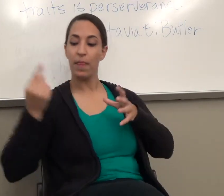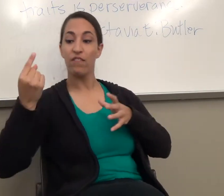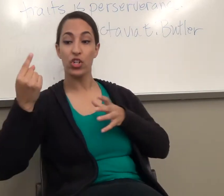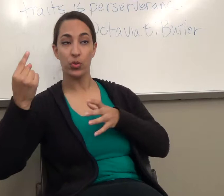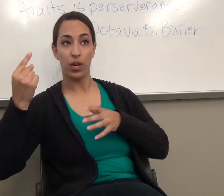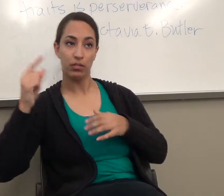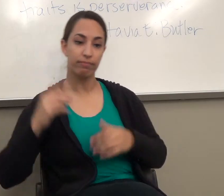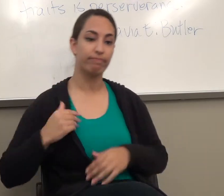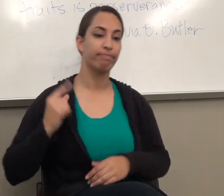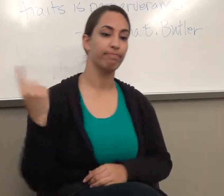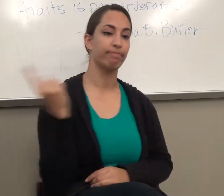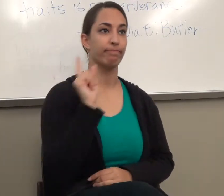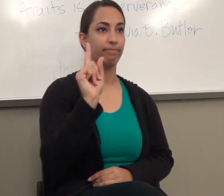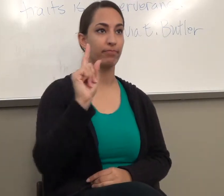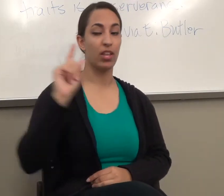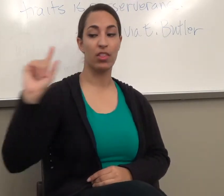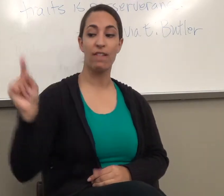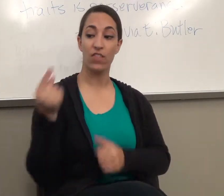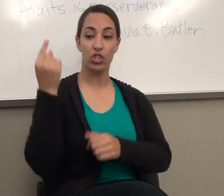first, third person singular.